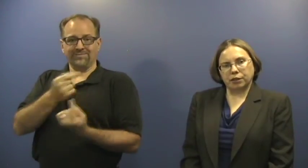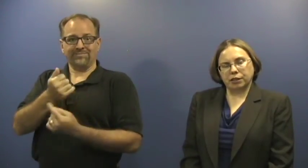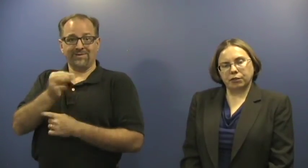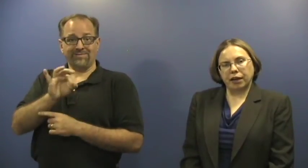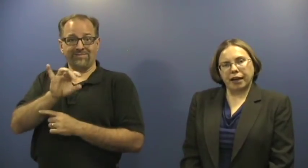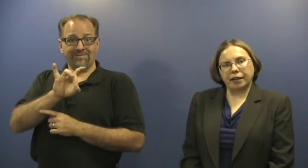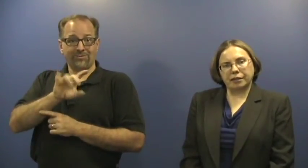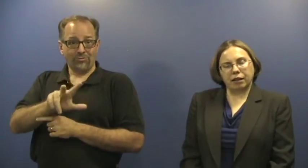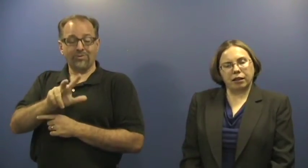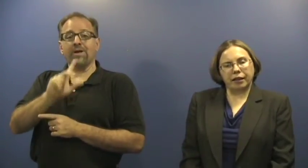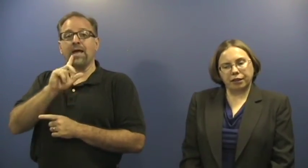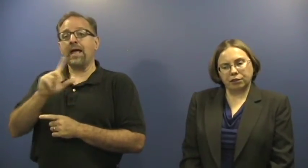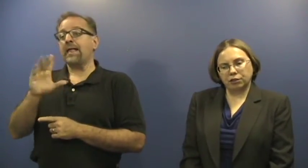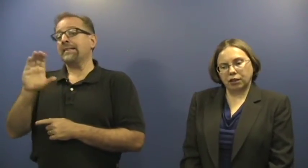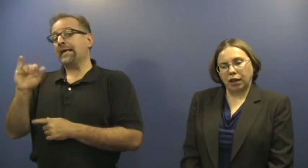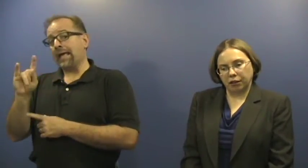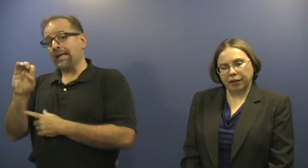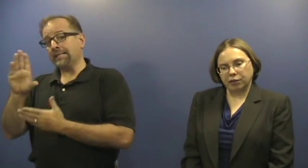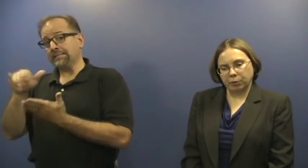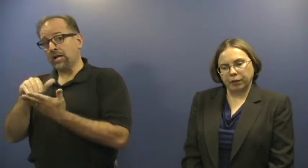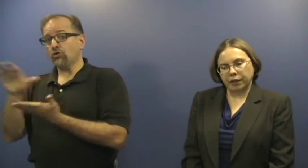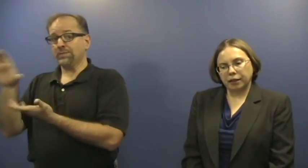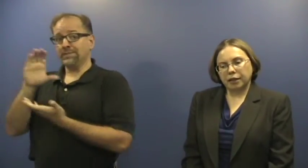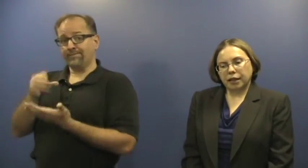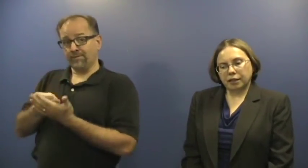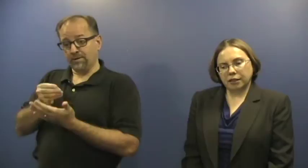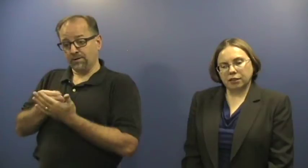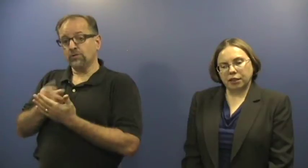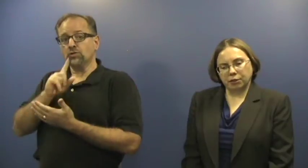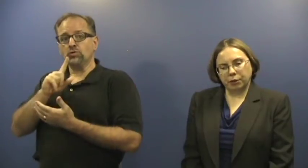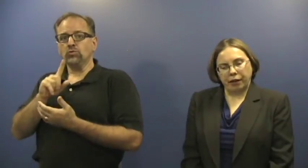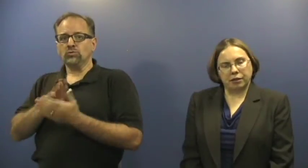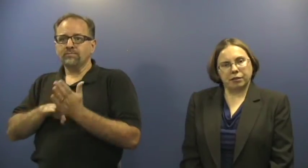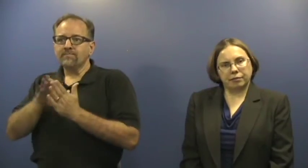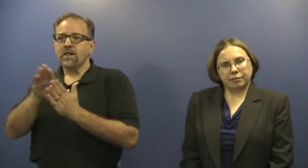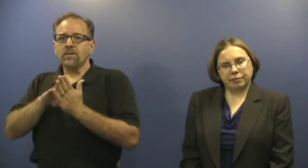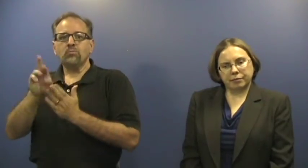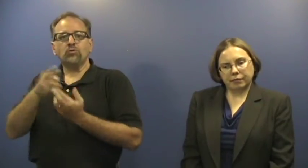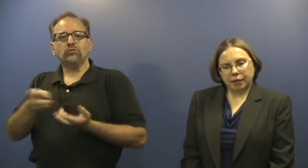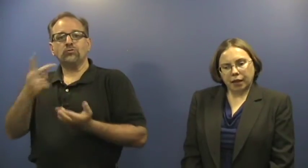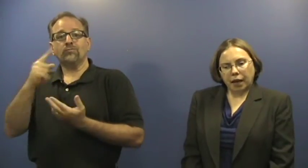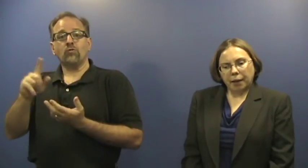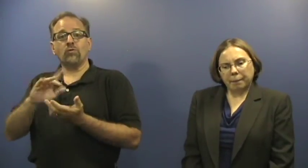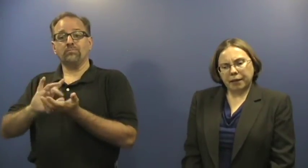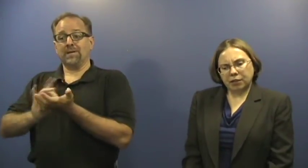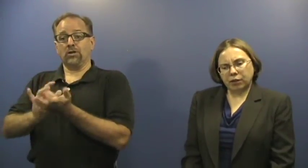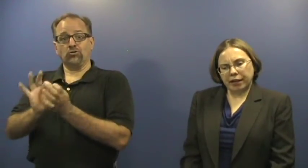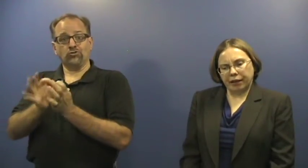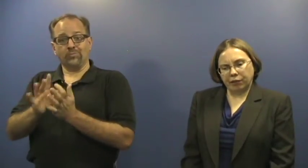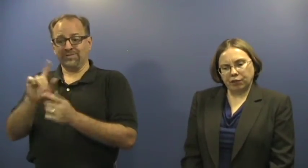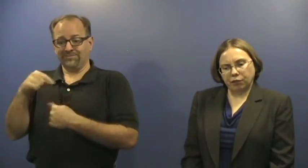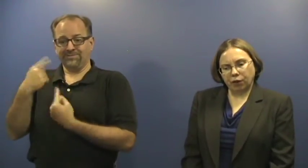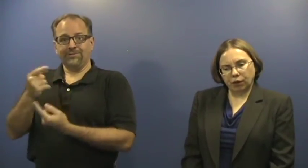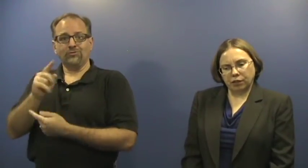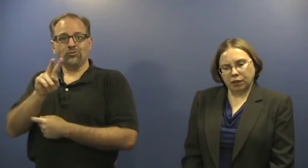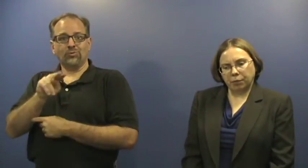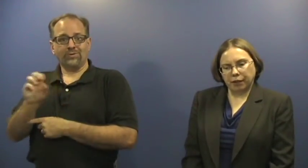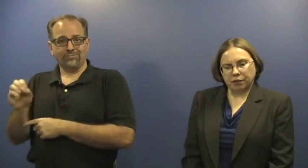for ASL English healthcare interpreting since the year 2000. Many training efforts are focused on the practical